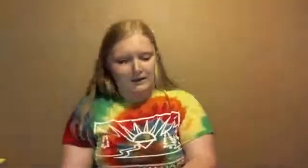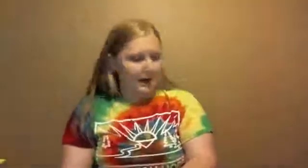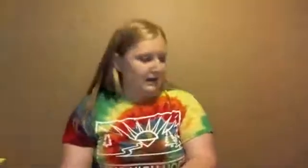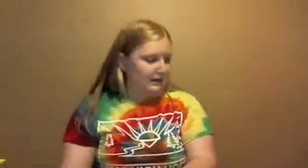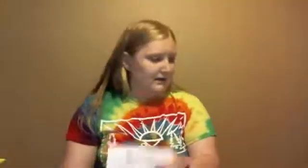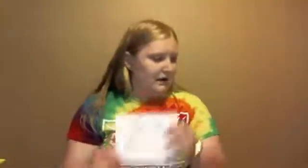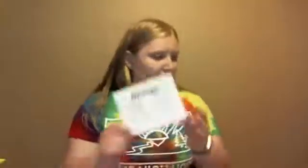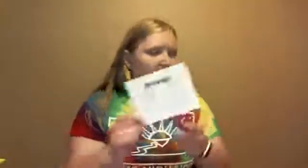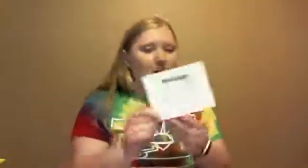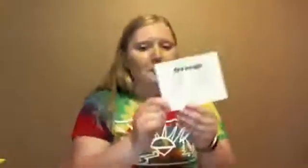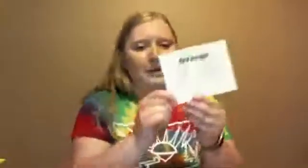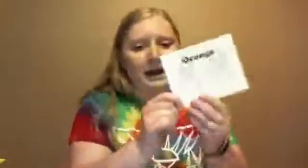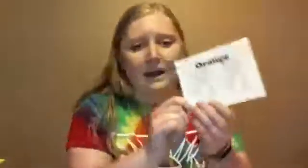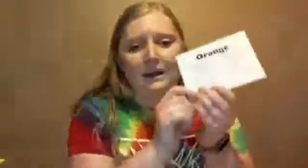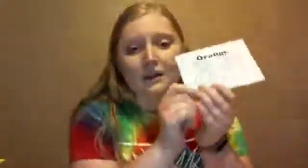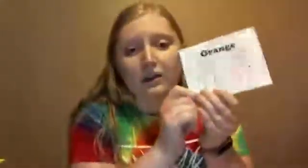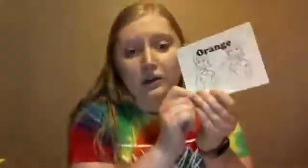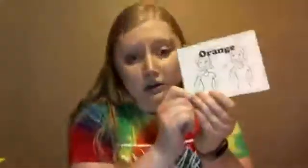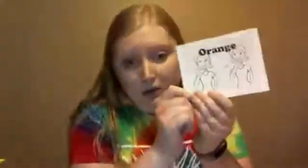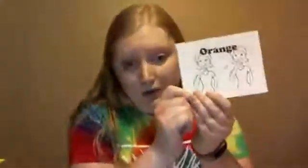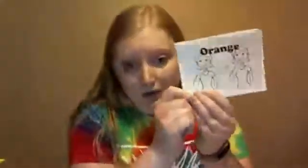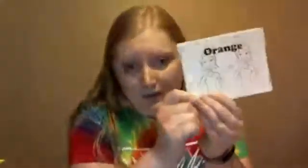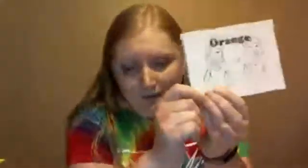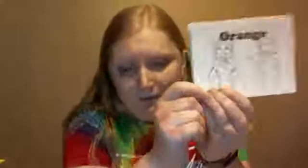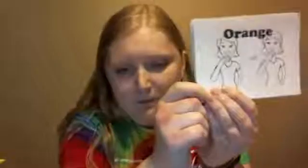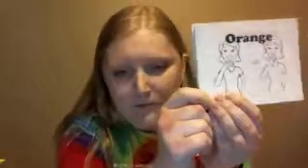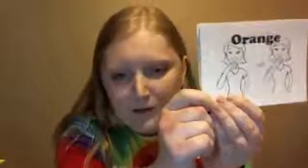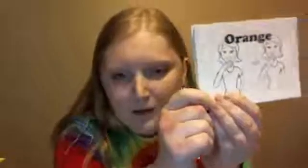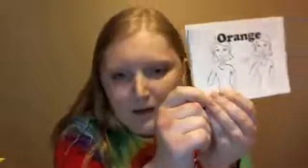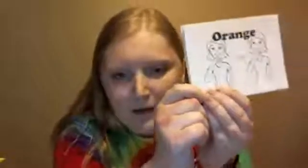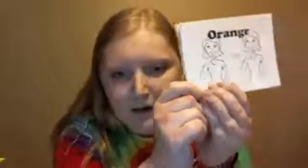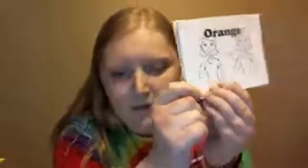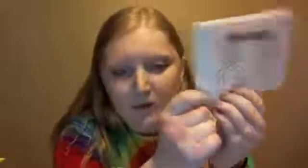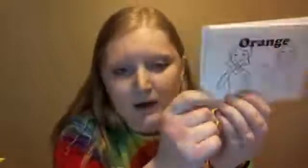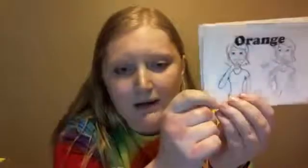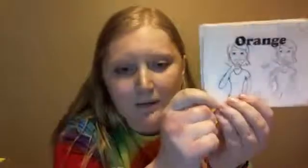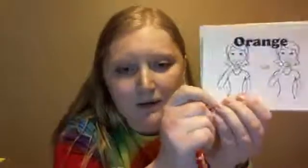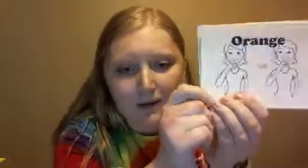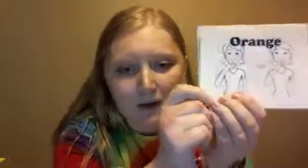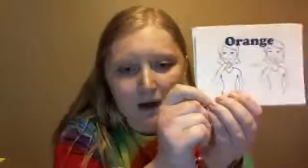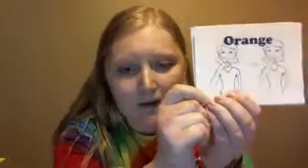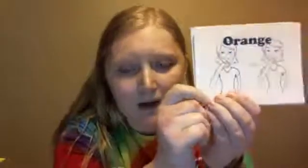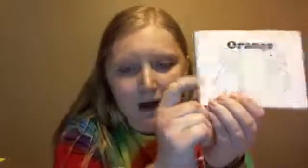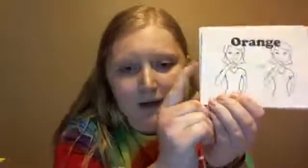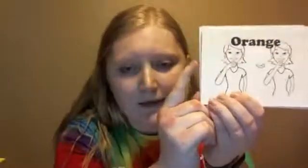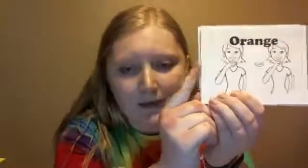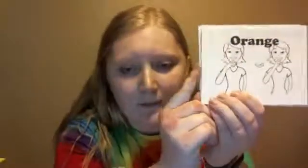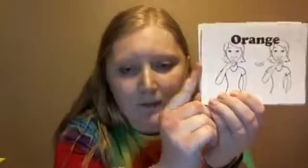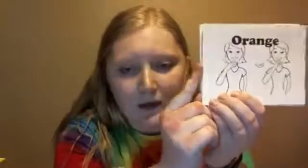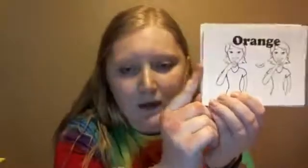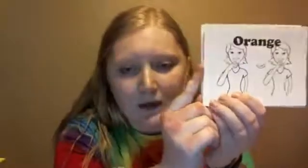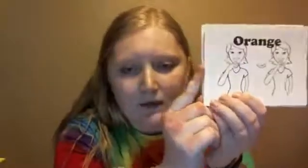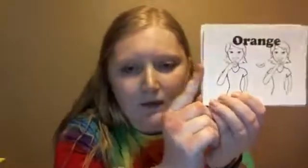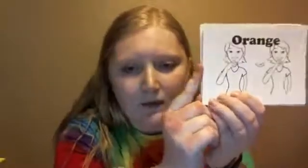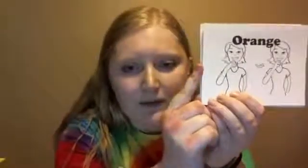yet, but you could if you wanted to print them off and color them. So this